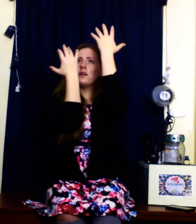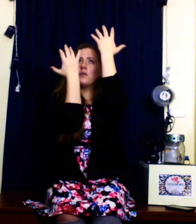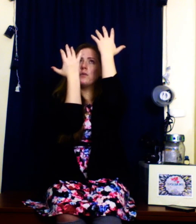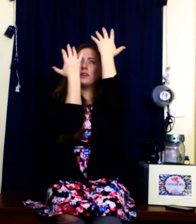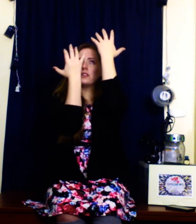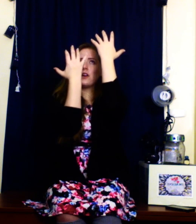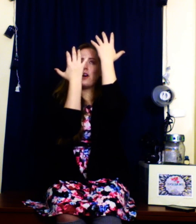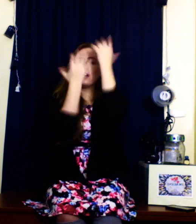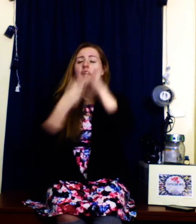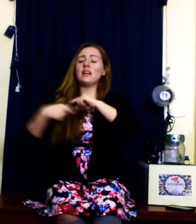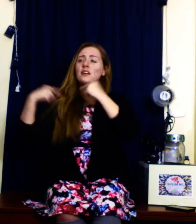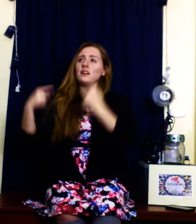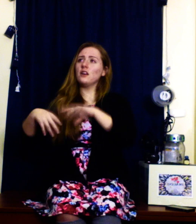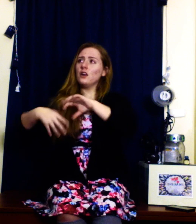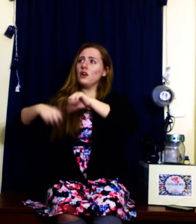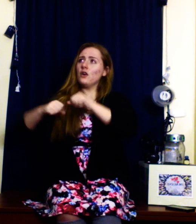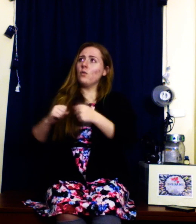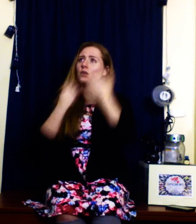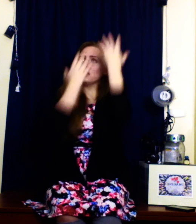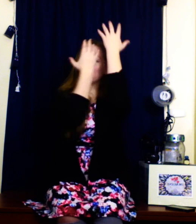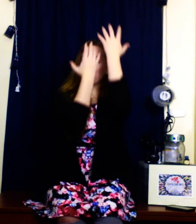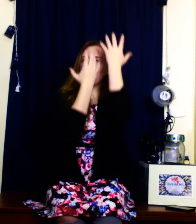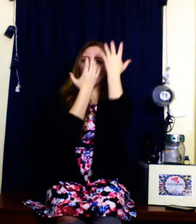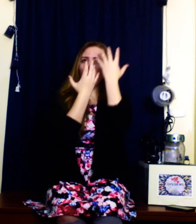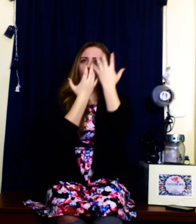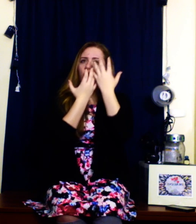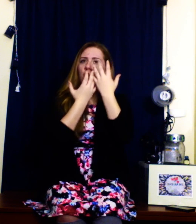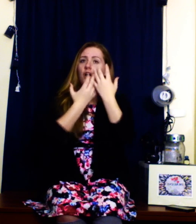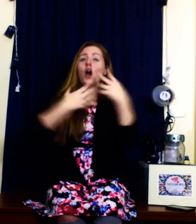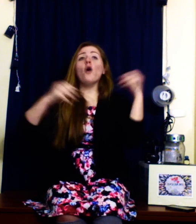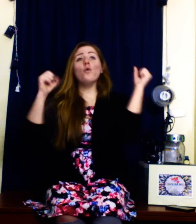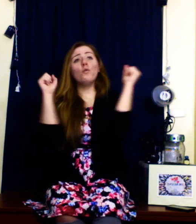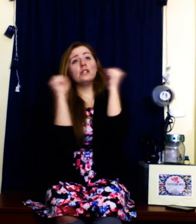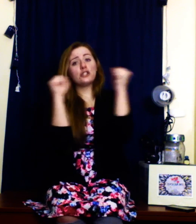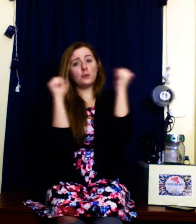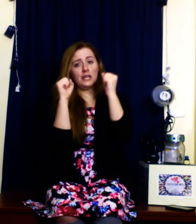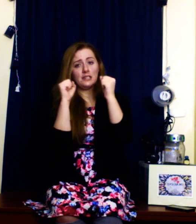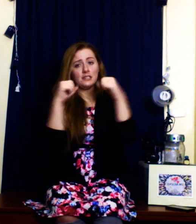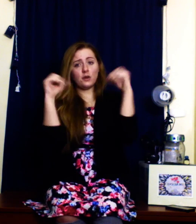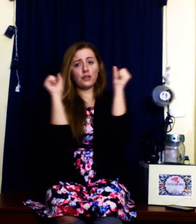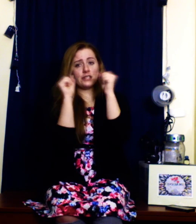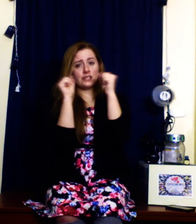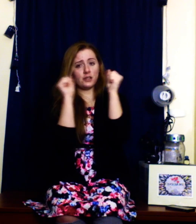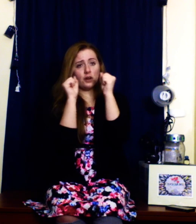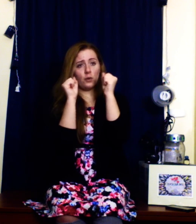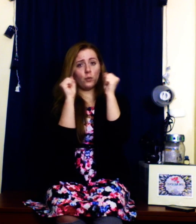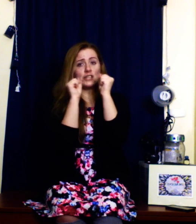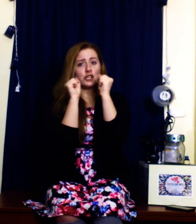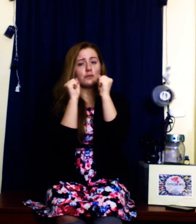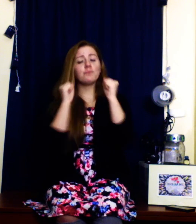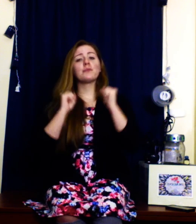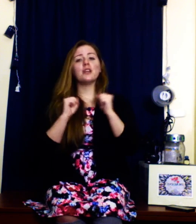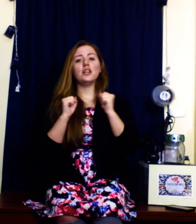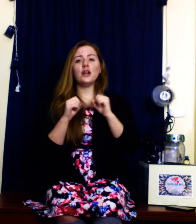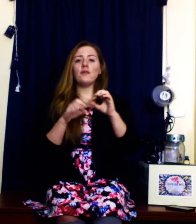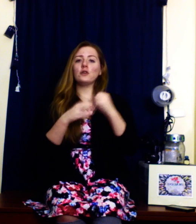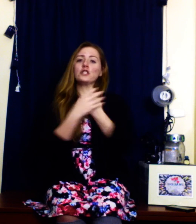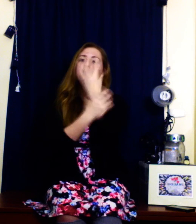With its heartache, with its sorrow. Oh, winter wind. So this is the winter. You have your